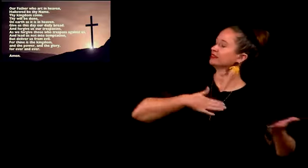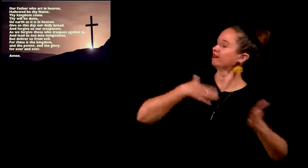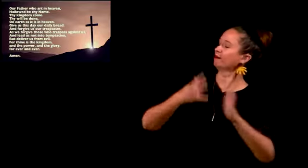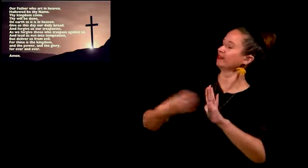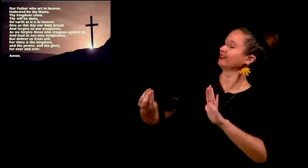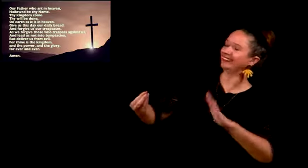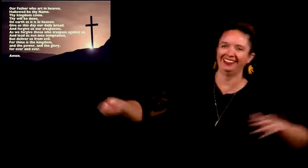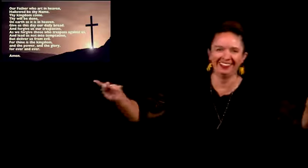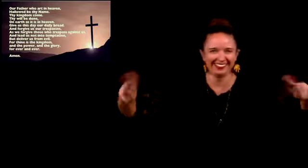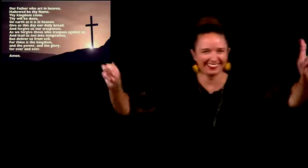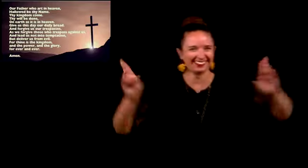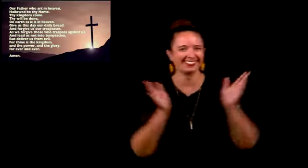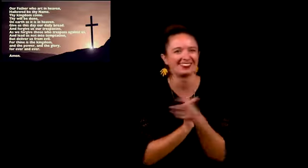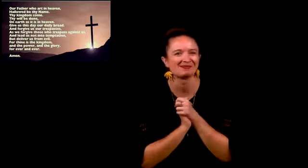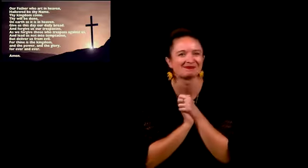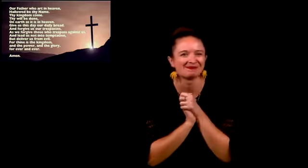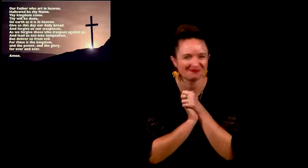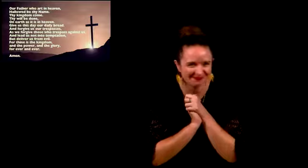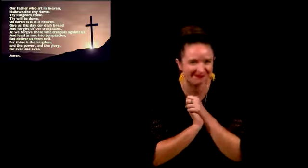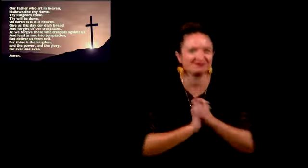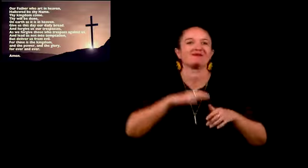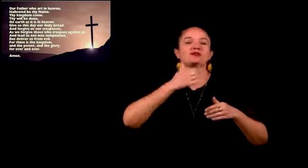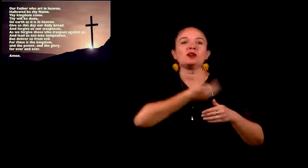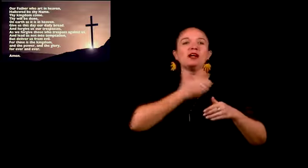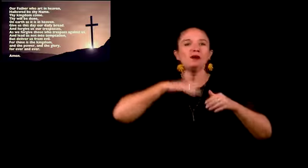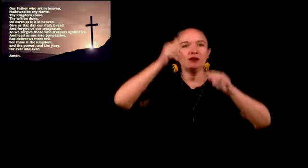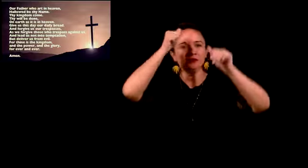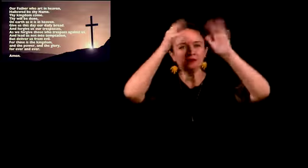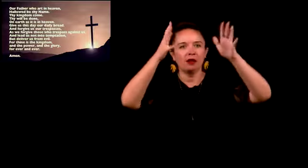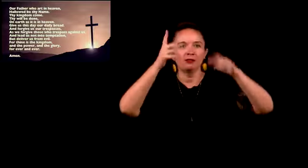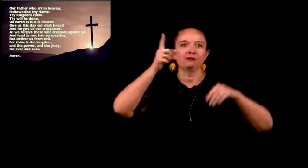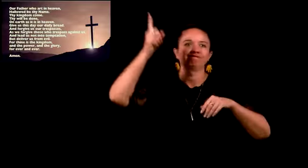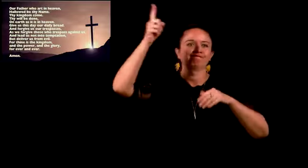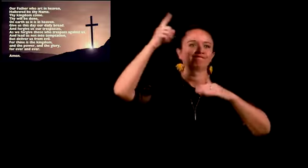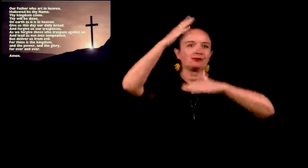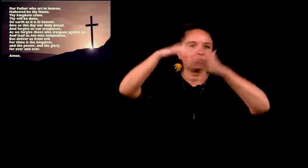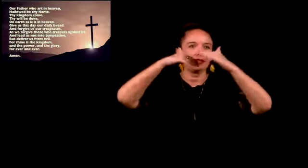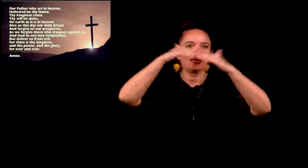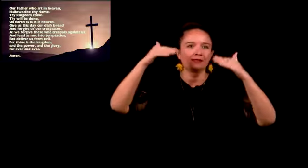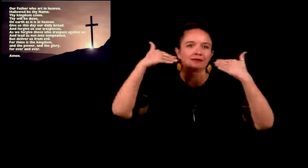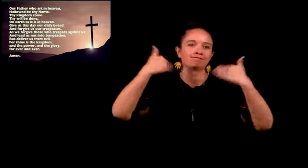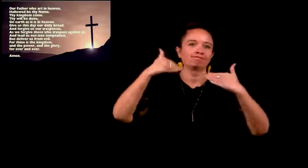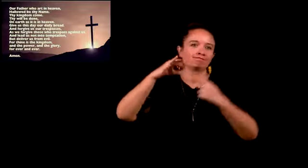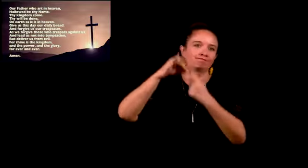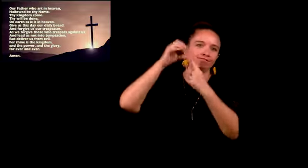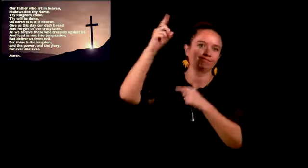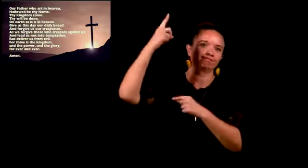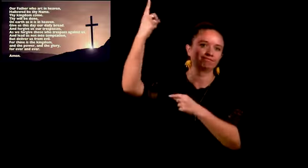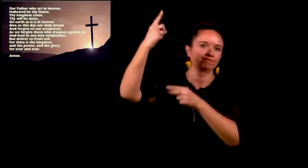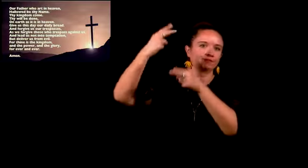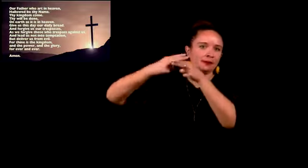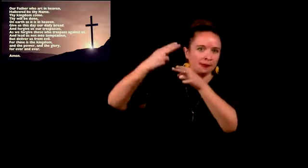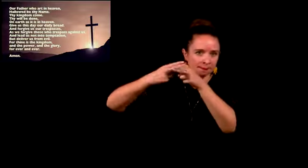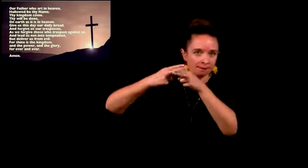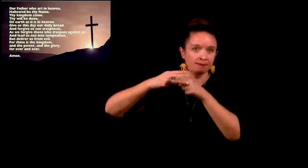right. Everyone can copy me. We'll begin with the prayer. Our Father, who art in heaven, hallowed be